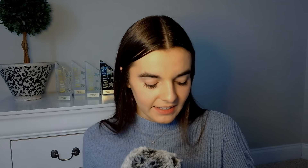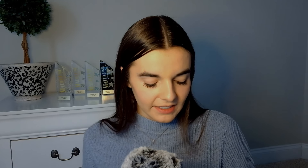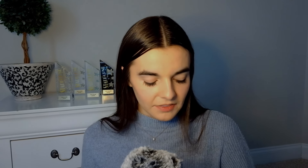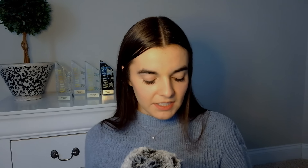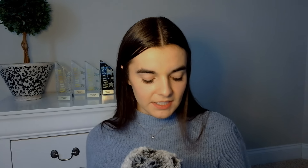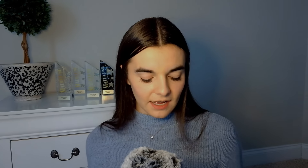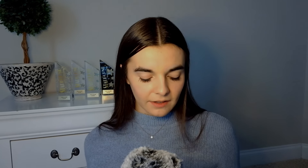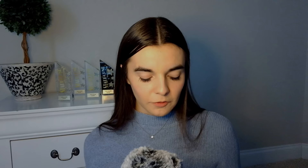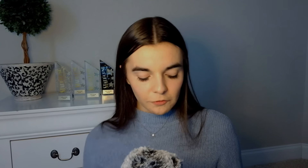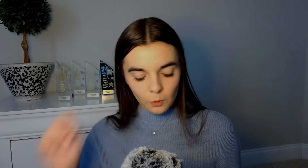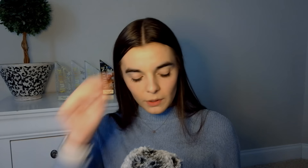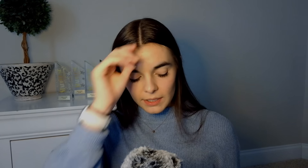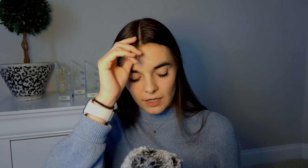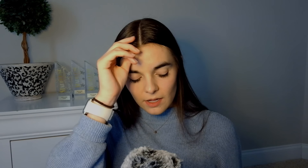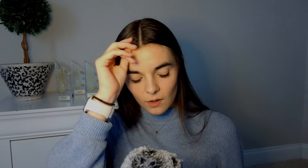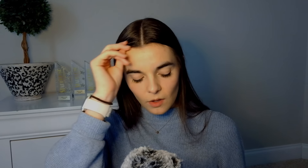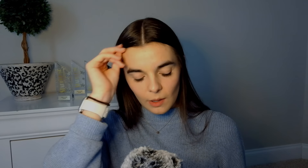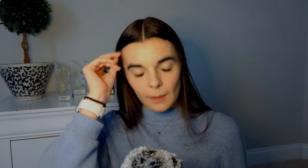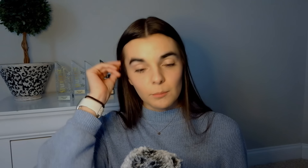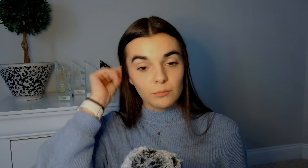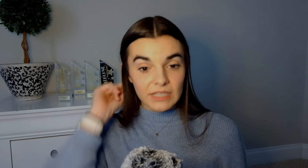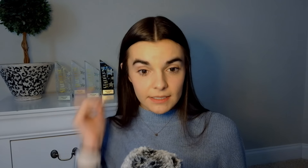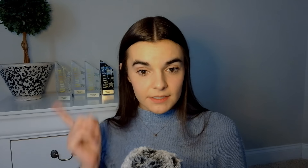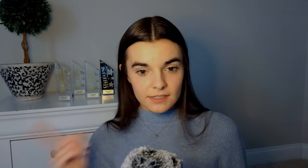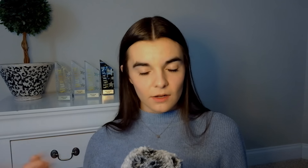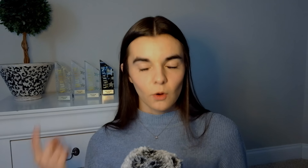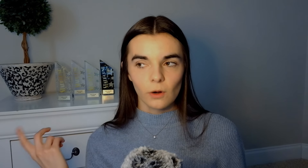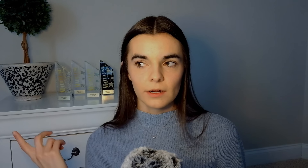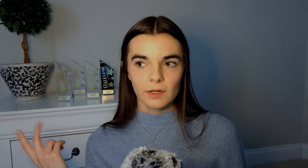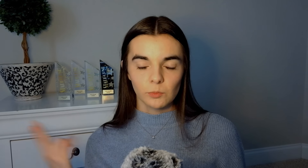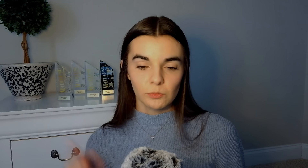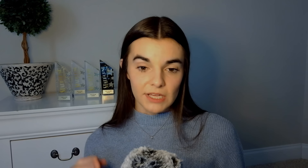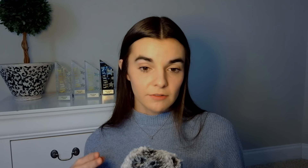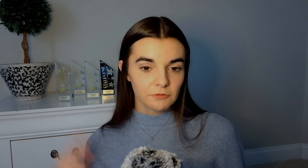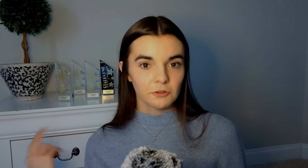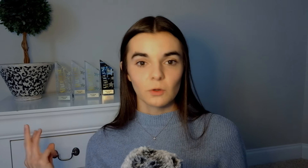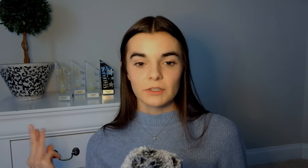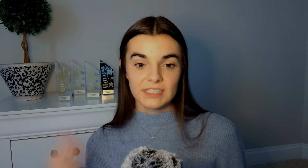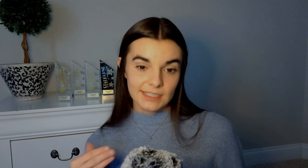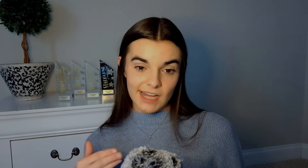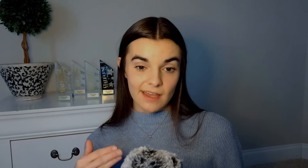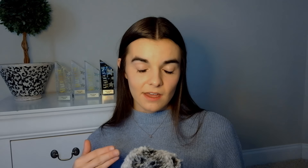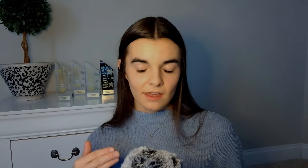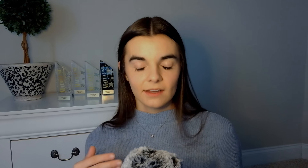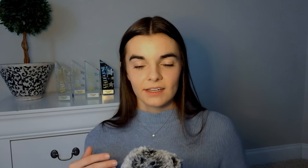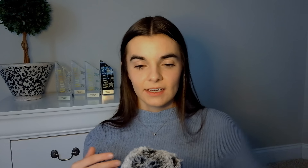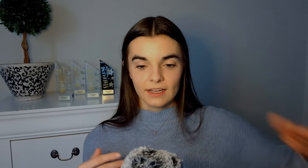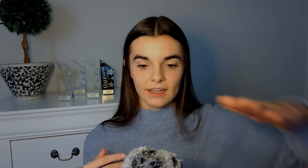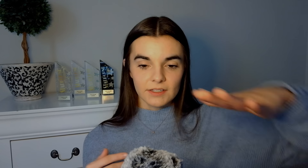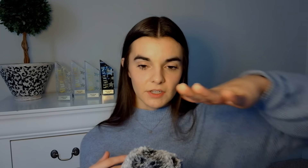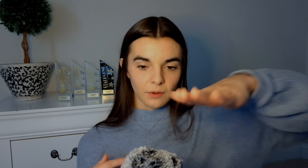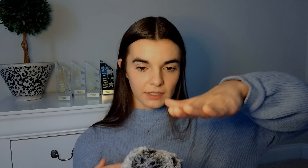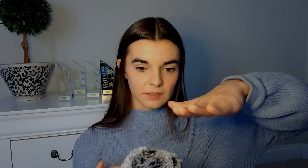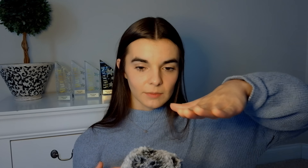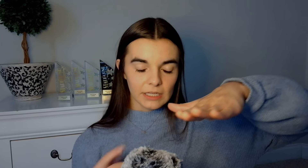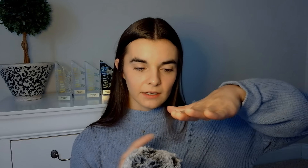The sign for meat or beef or steak is going to be